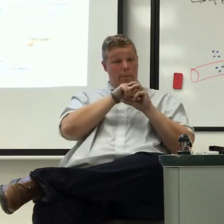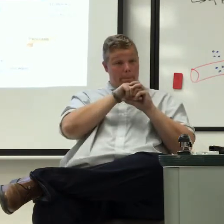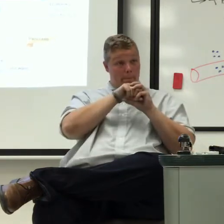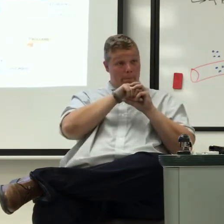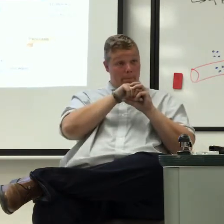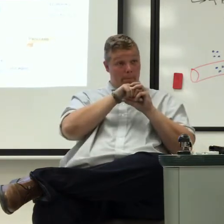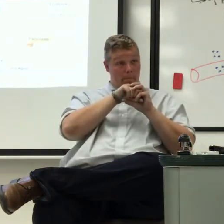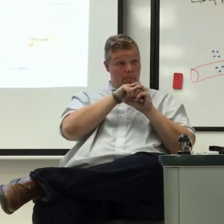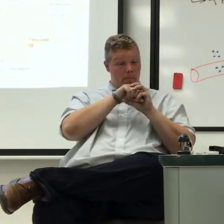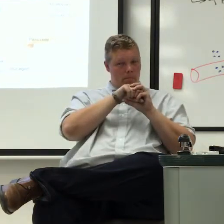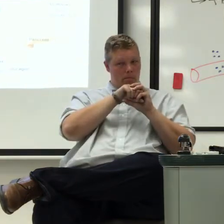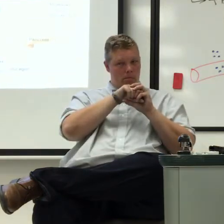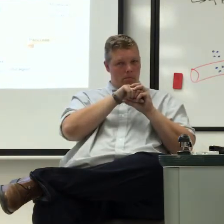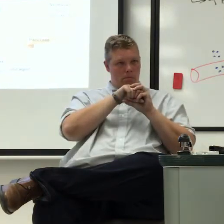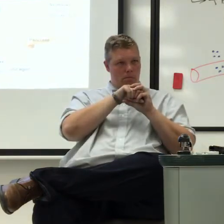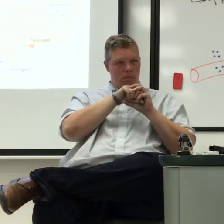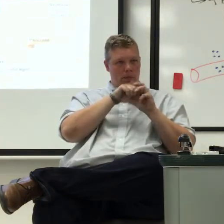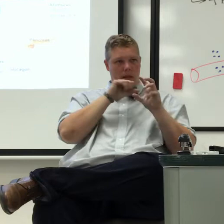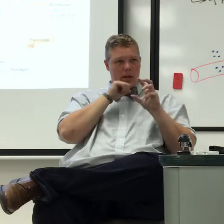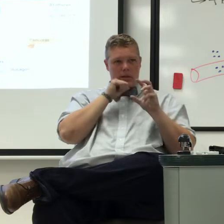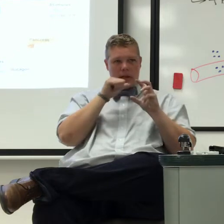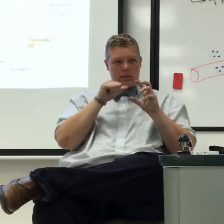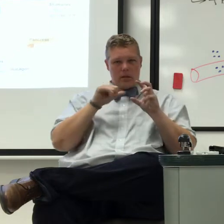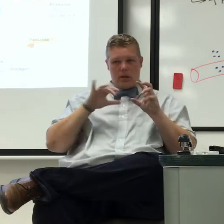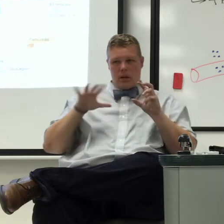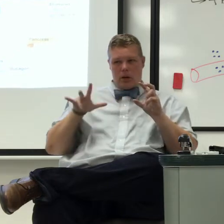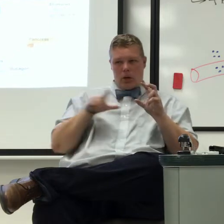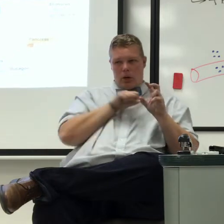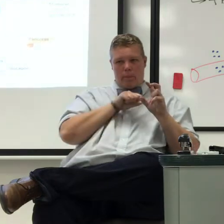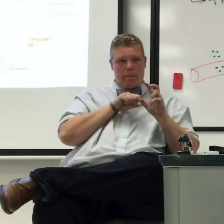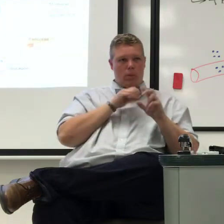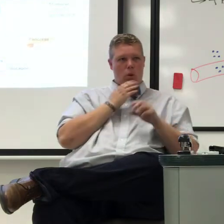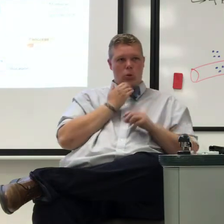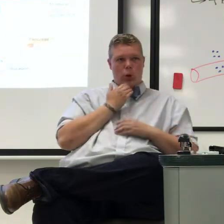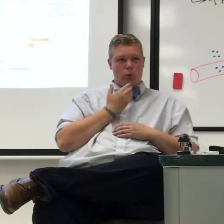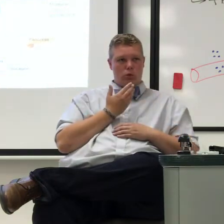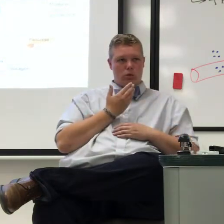then you don't take up the glucose?